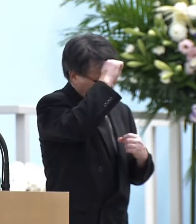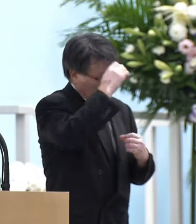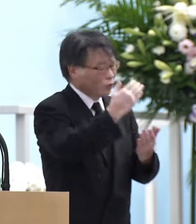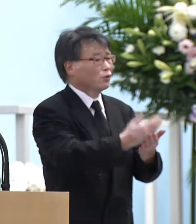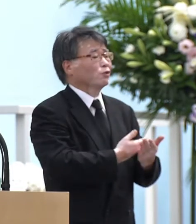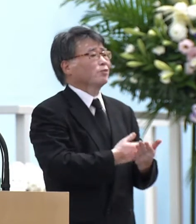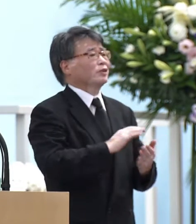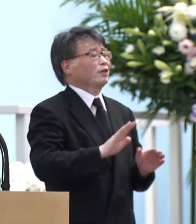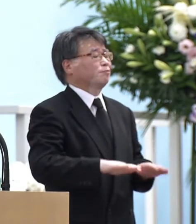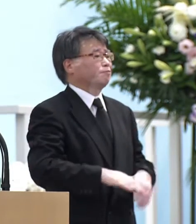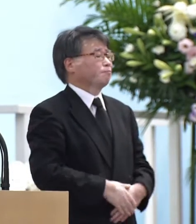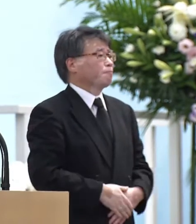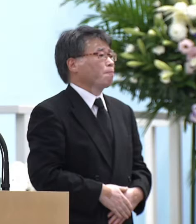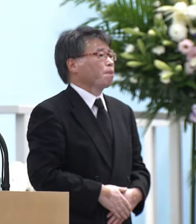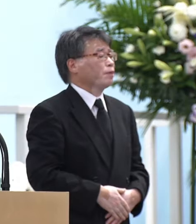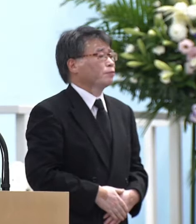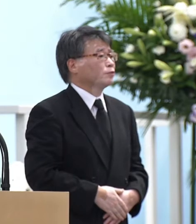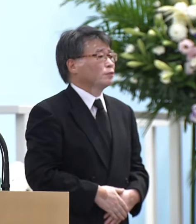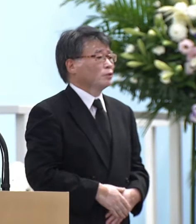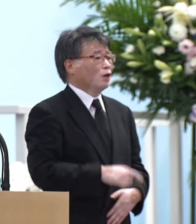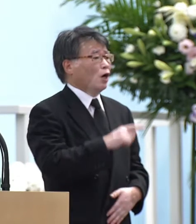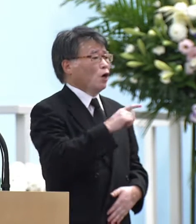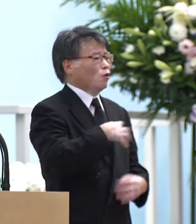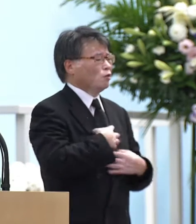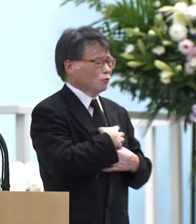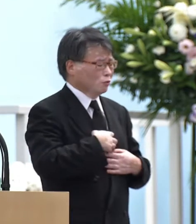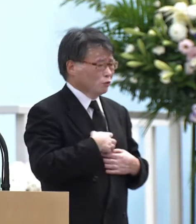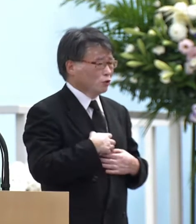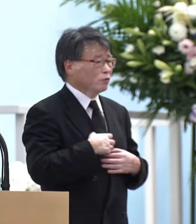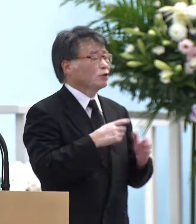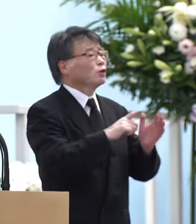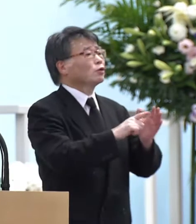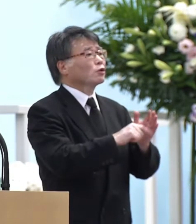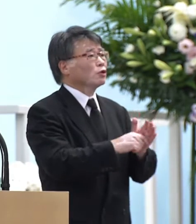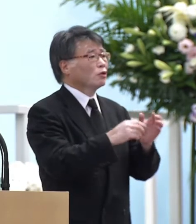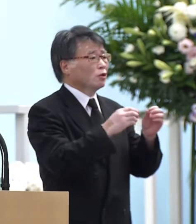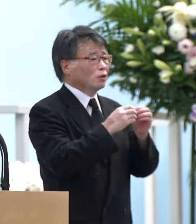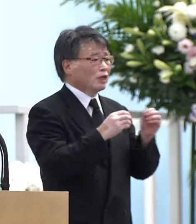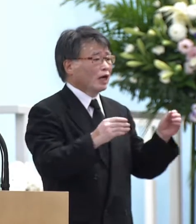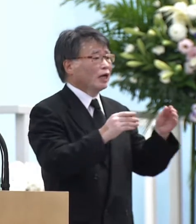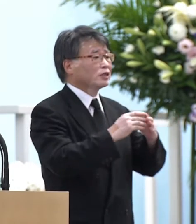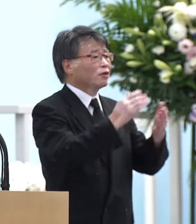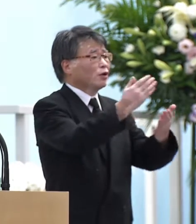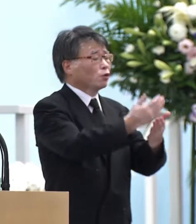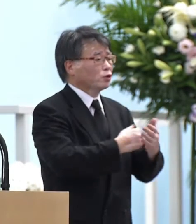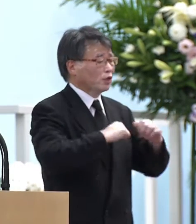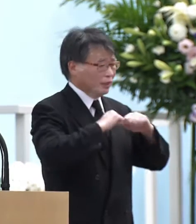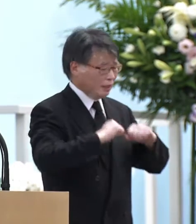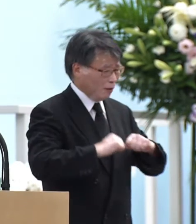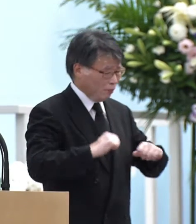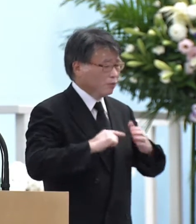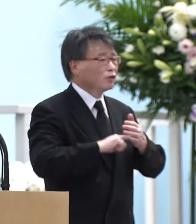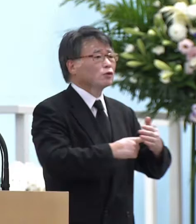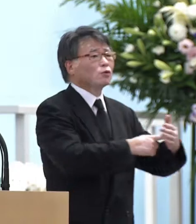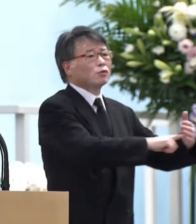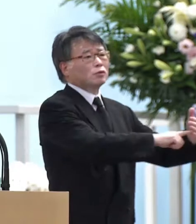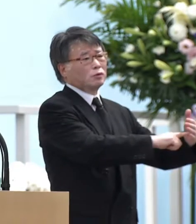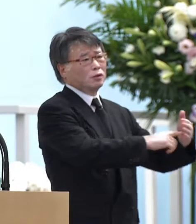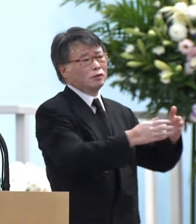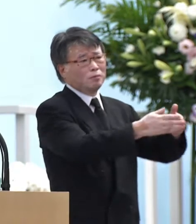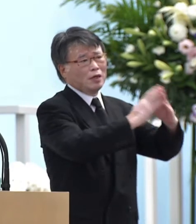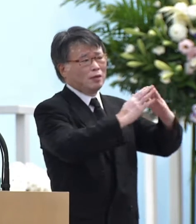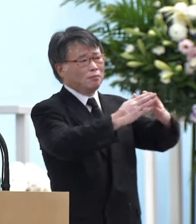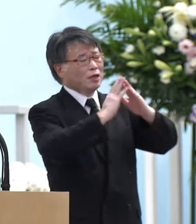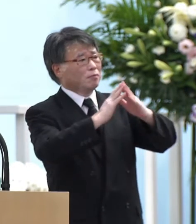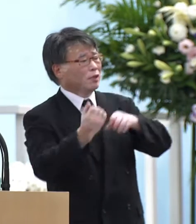health problems due to radiation exposure. Despite all the sufferings, people have made